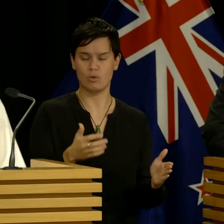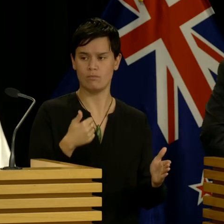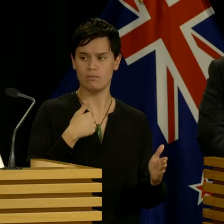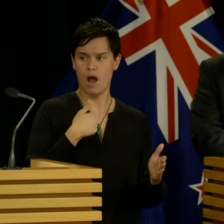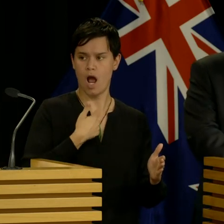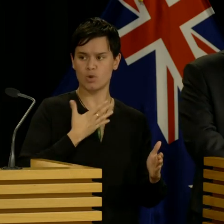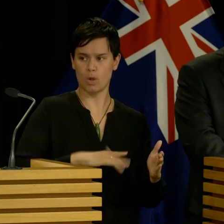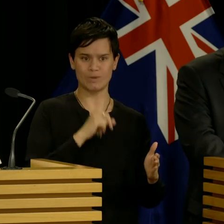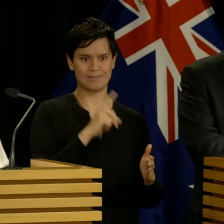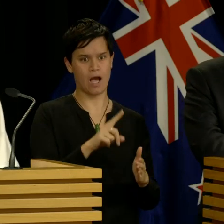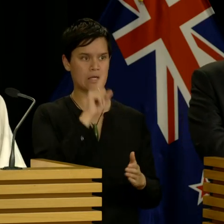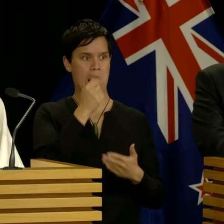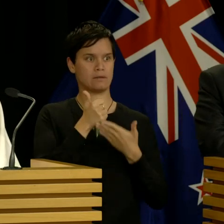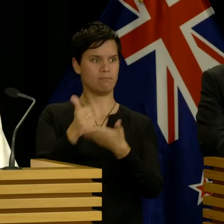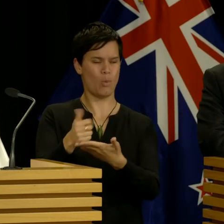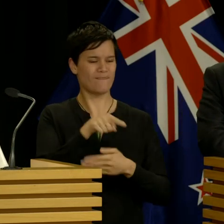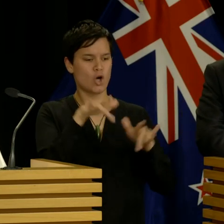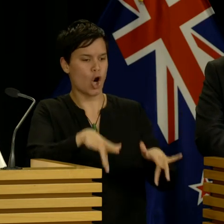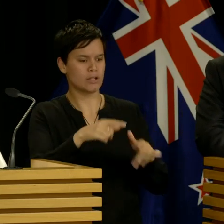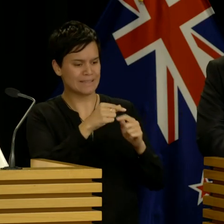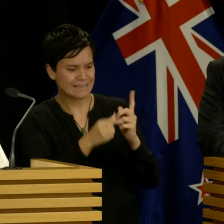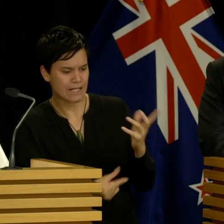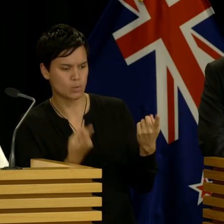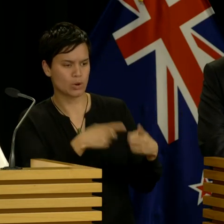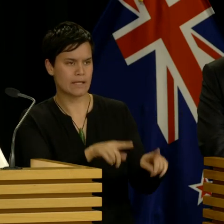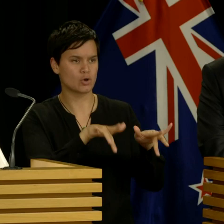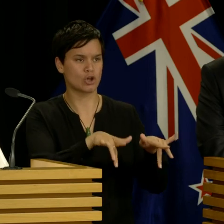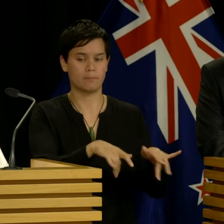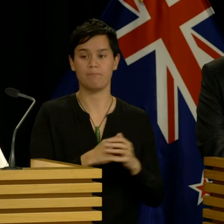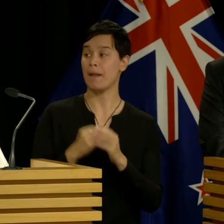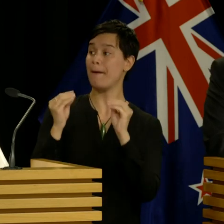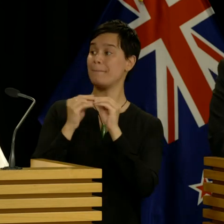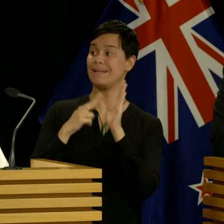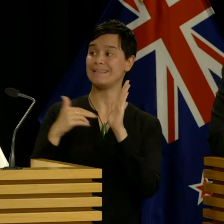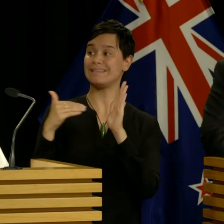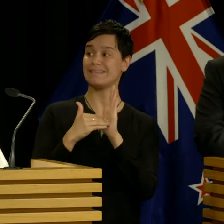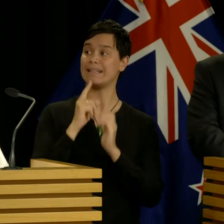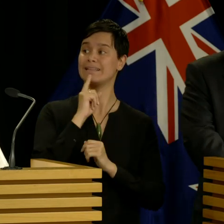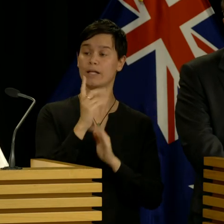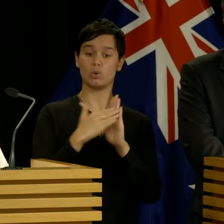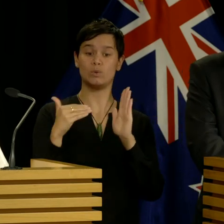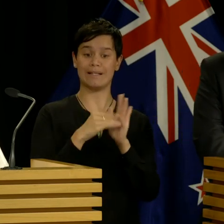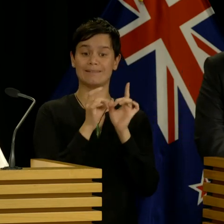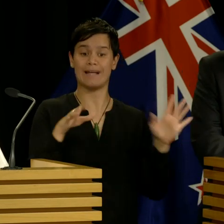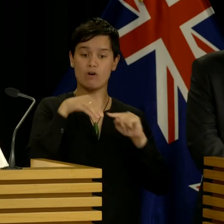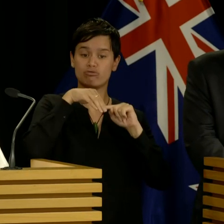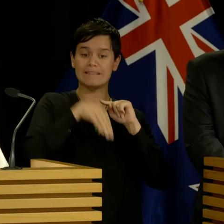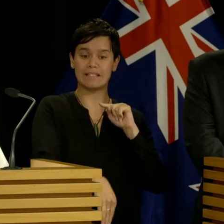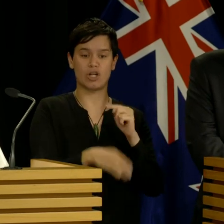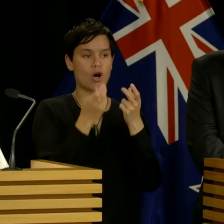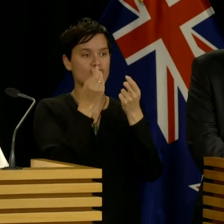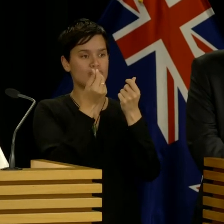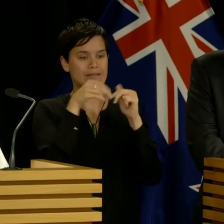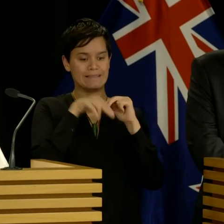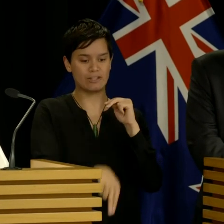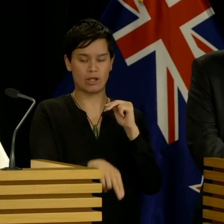work. RNZ has said that they are now thinking it's probable that New Zealand is going into a recession. What advice have you had from your